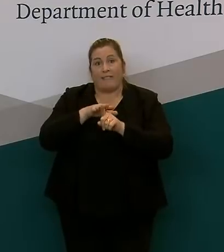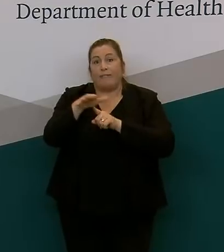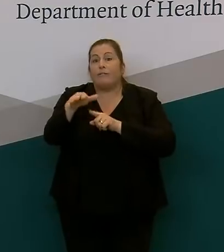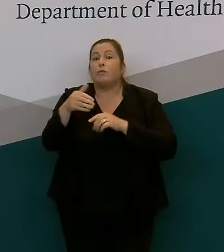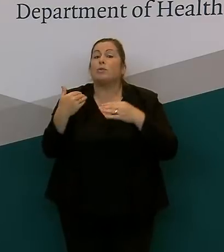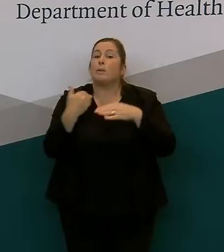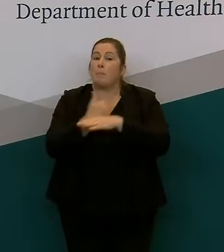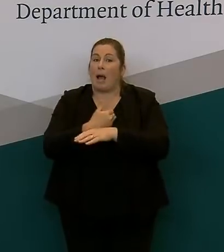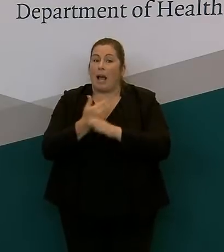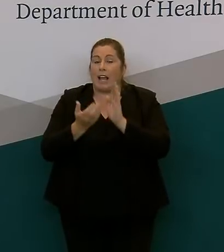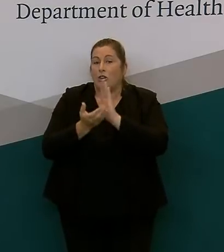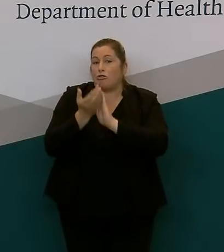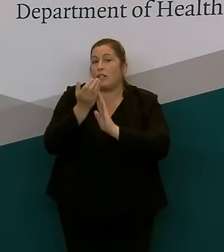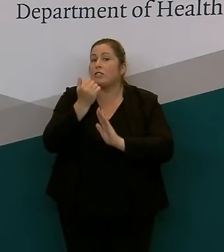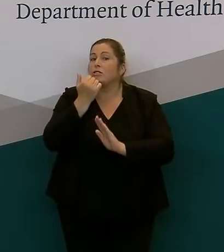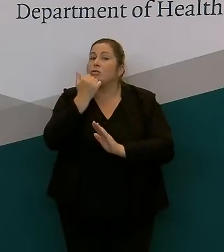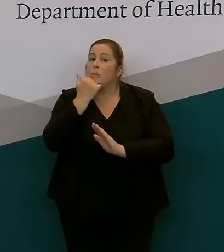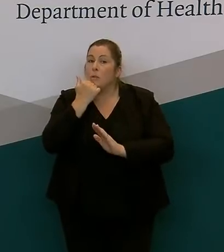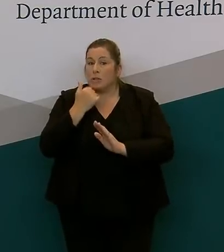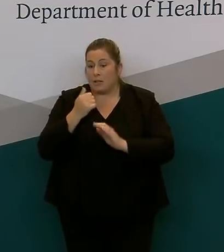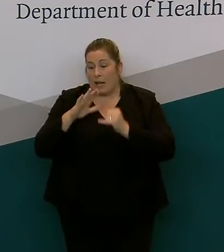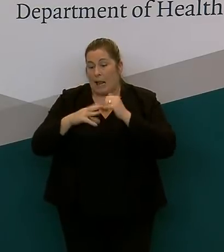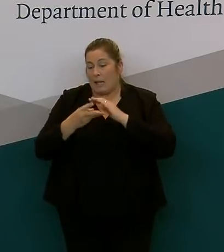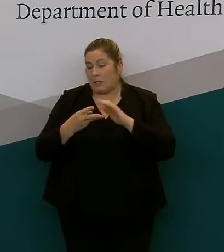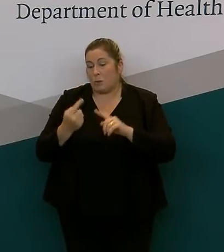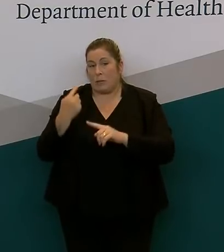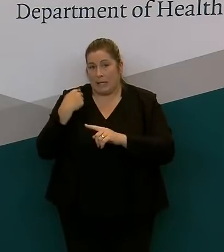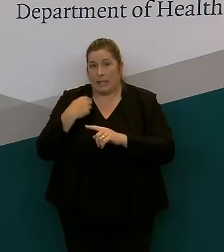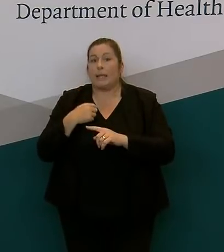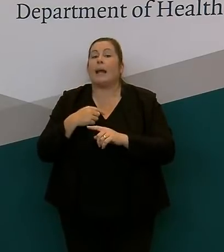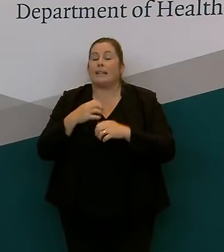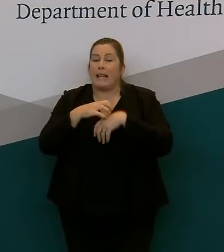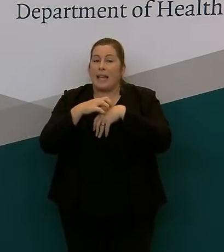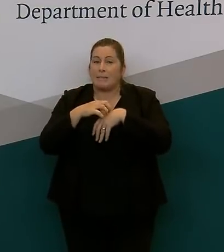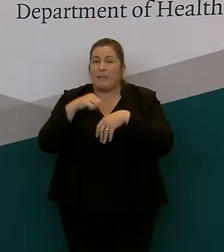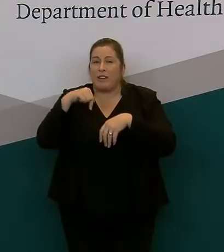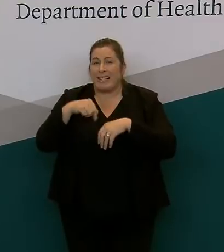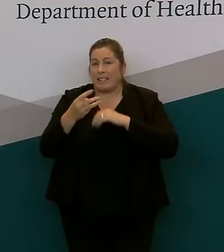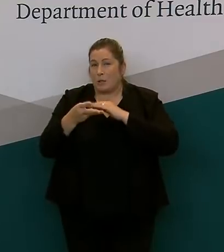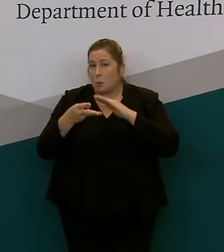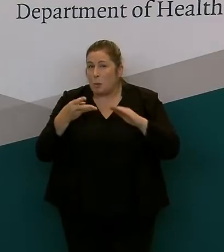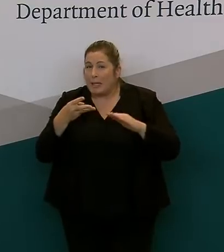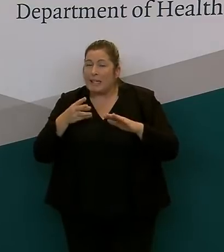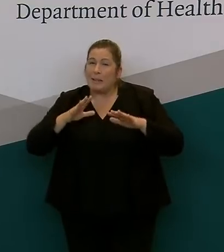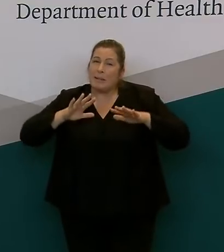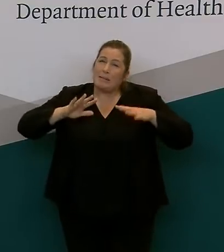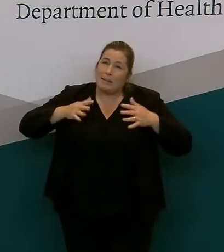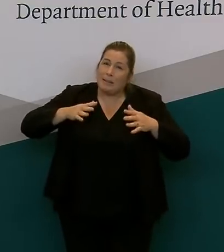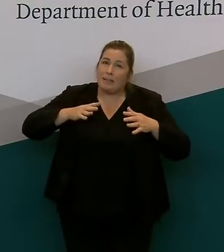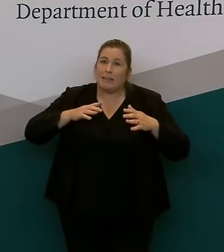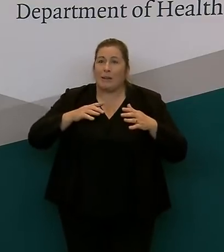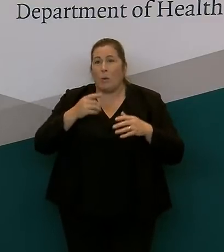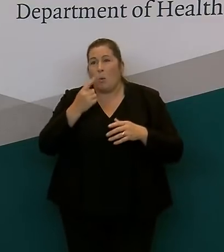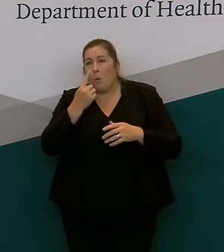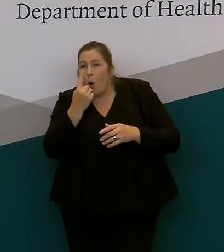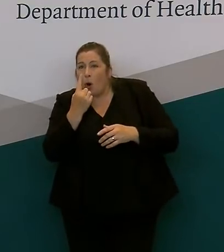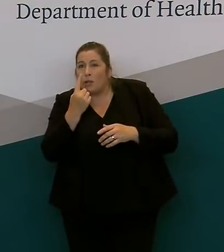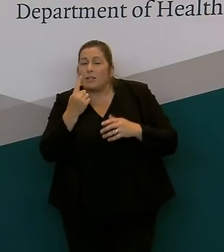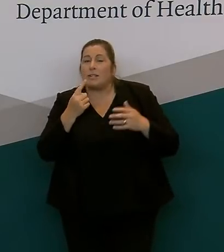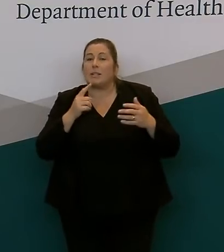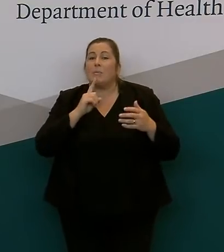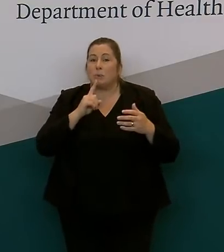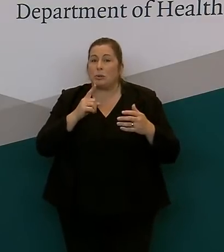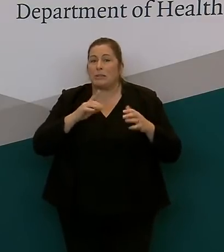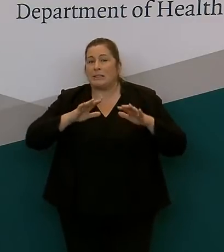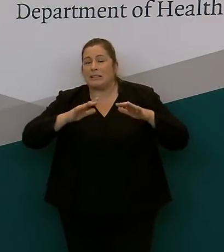those increased case detections in the last week. The estimate for this week suggests that it could be around one, with quite a wide